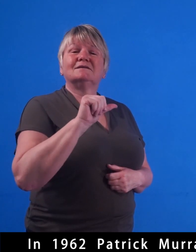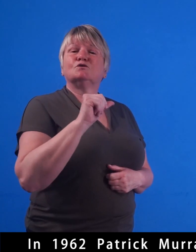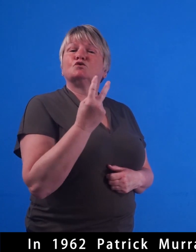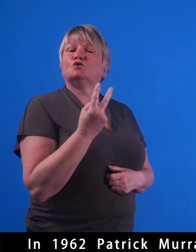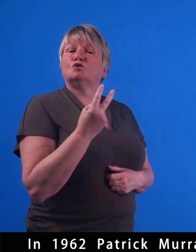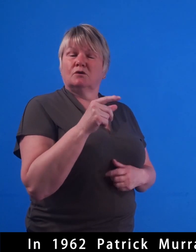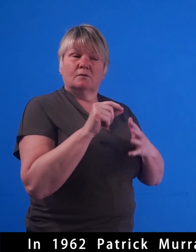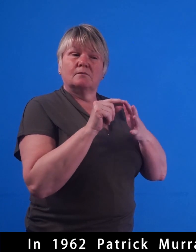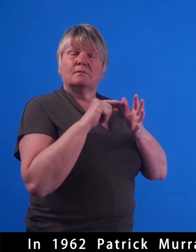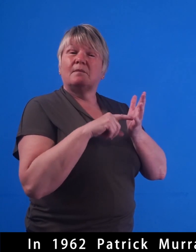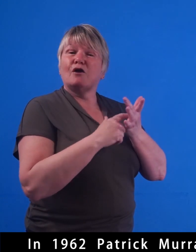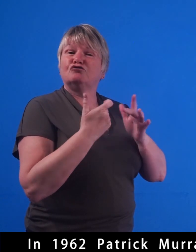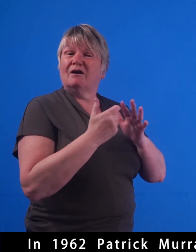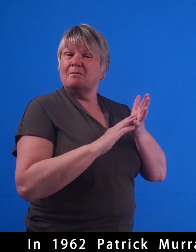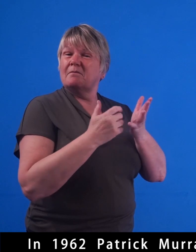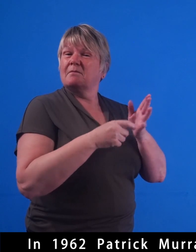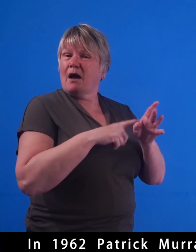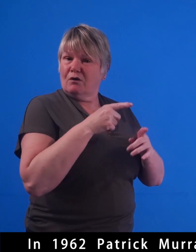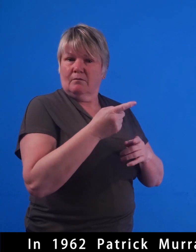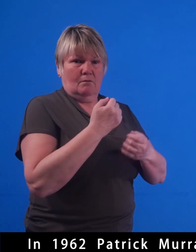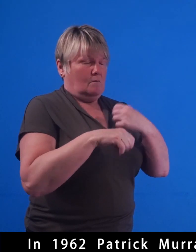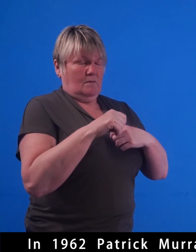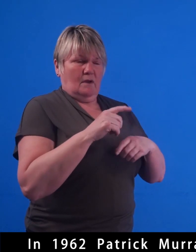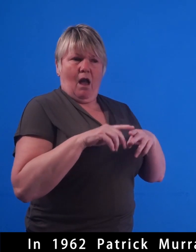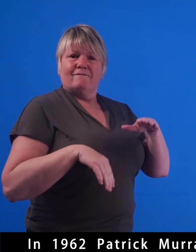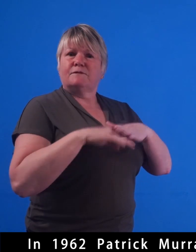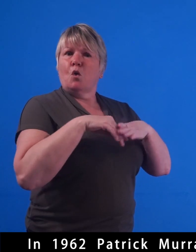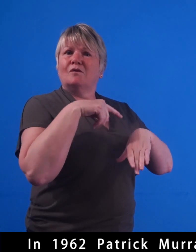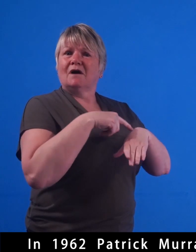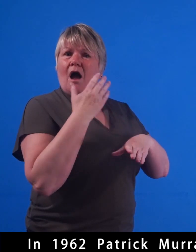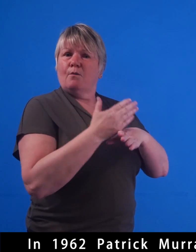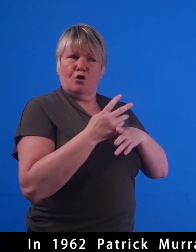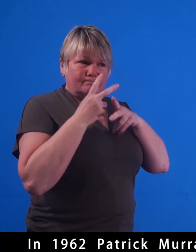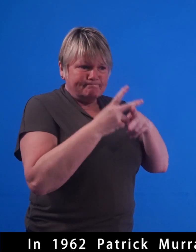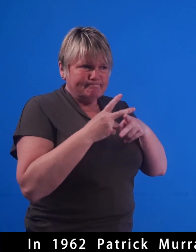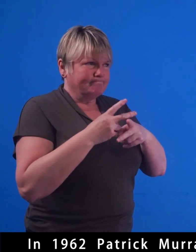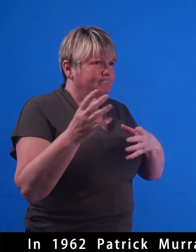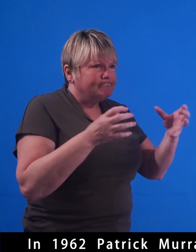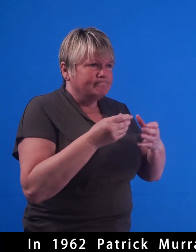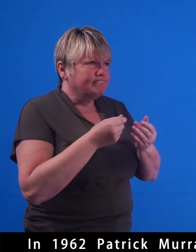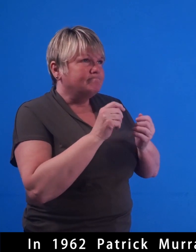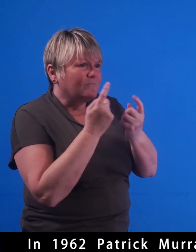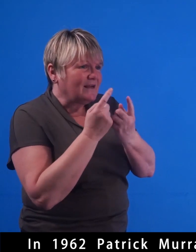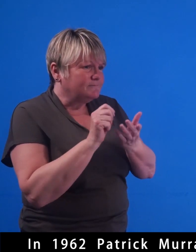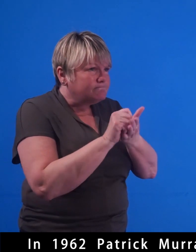In 1962, Patrick Murray became the full-time curator of the museum,